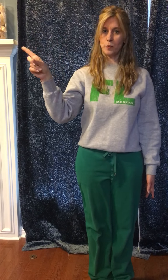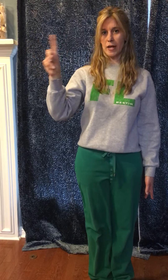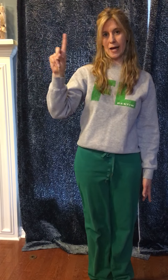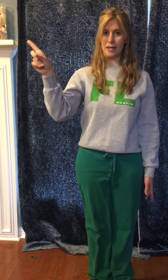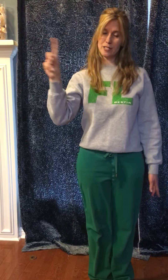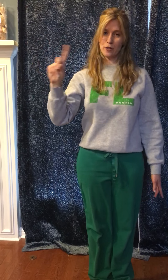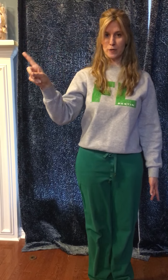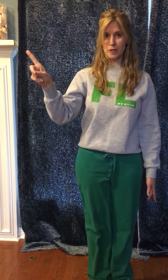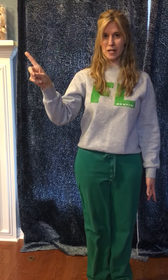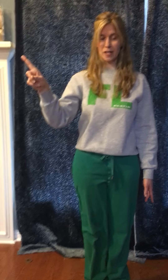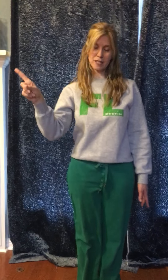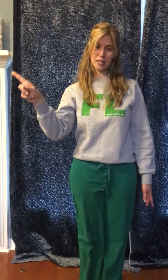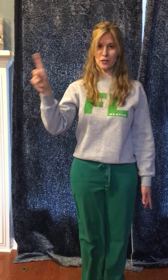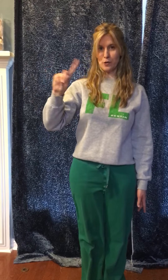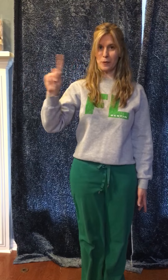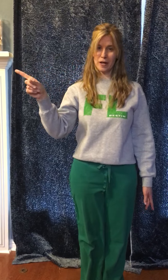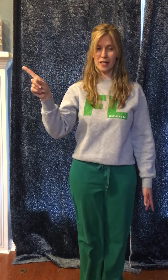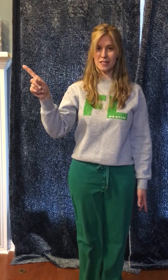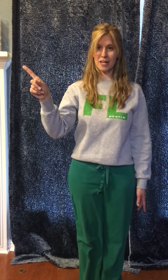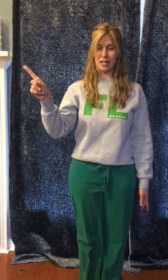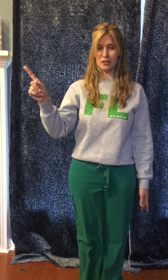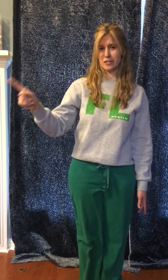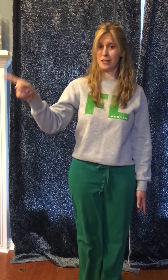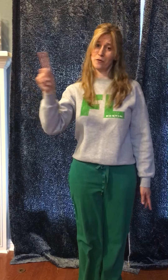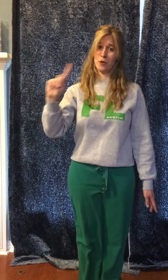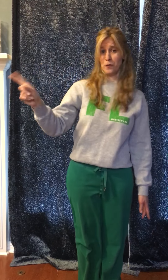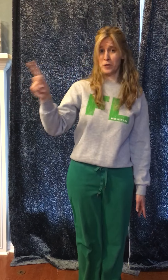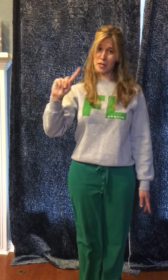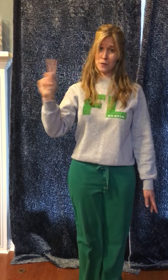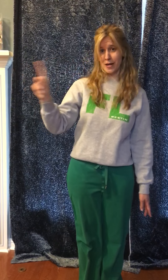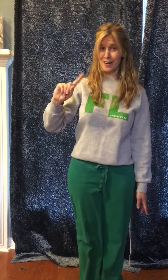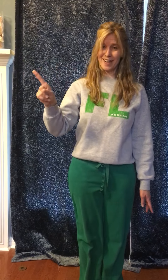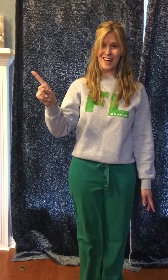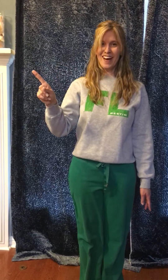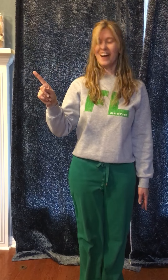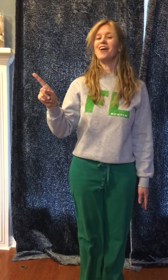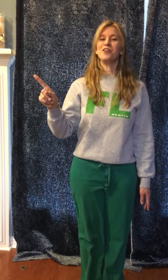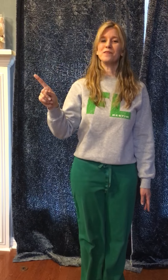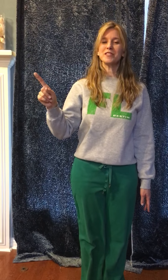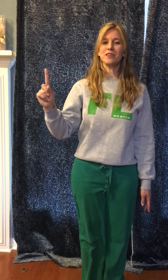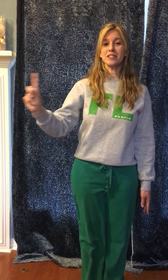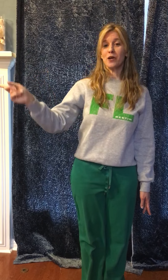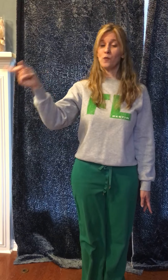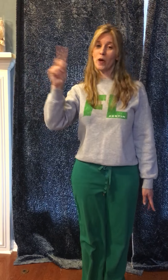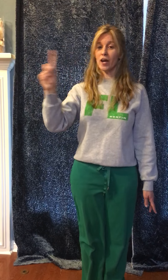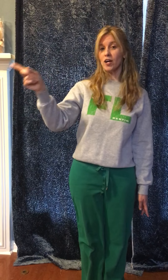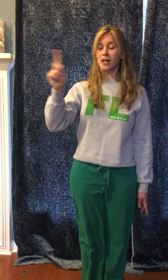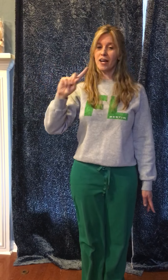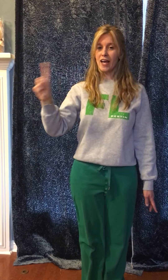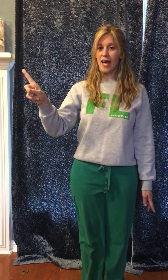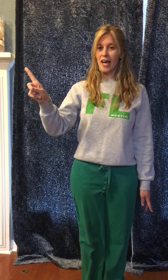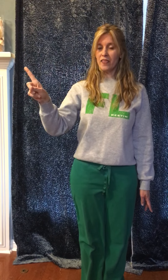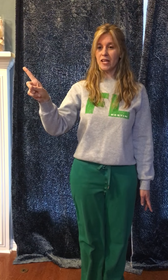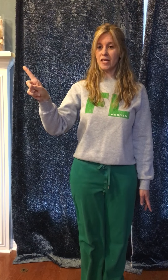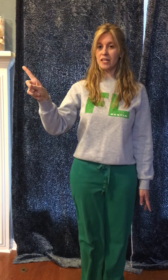bit of attitude. So they can like take their whole body. It's kind of like you're saying, really where? So you're saying where, and then is